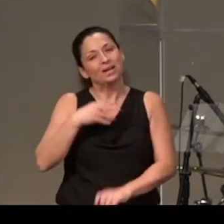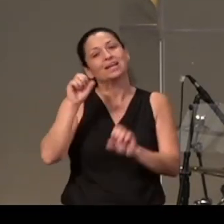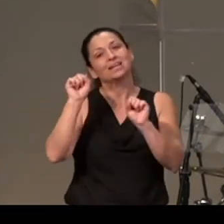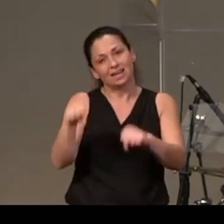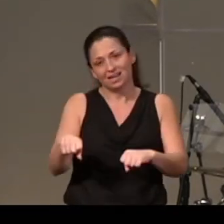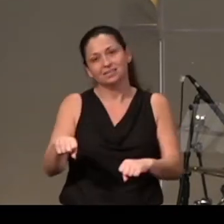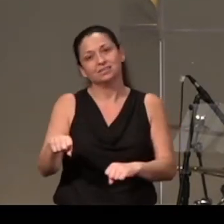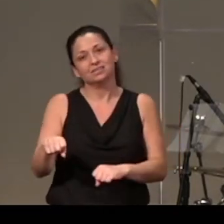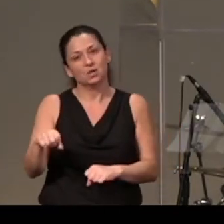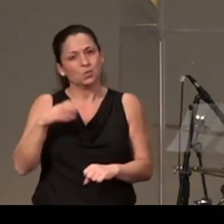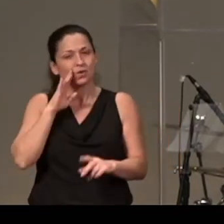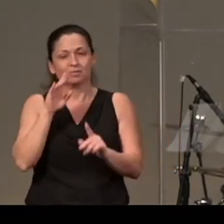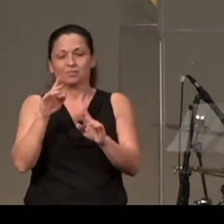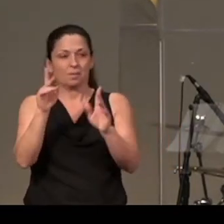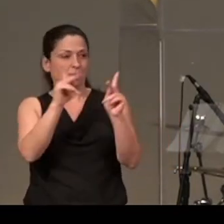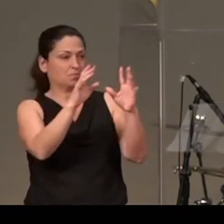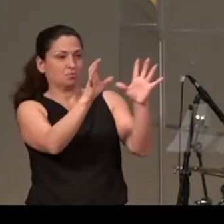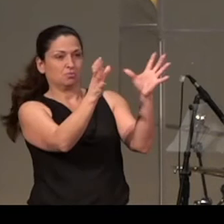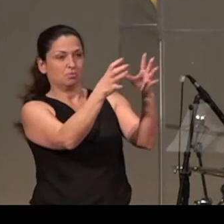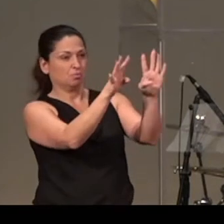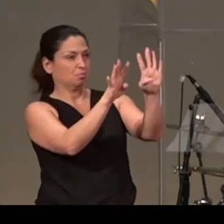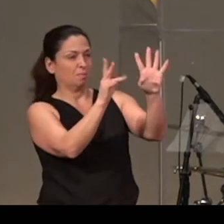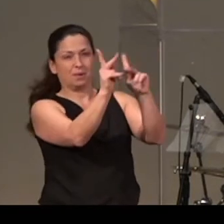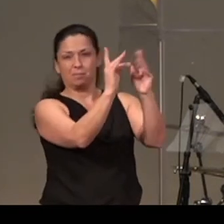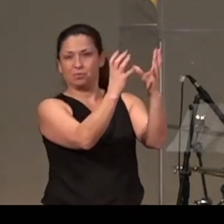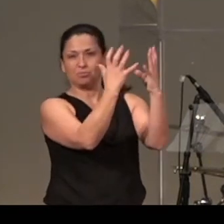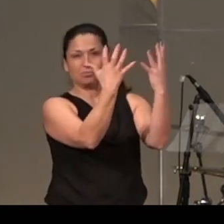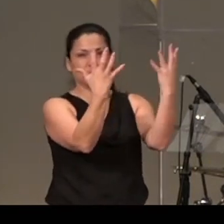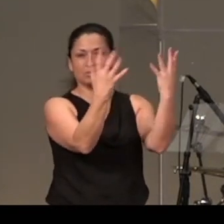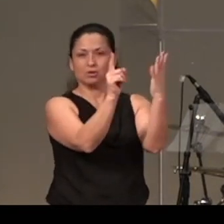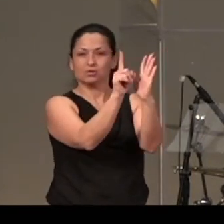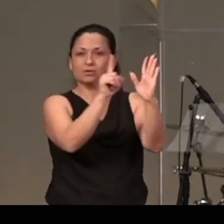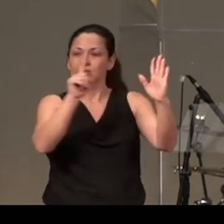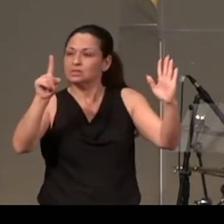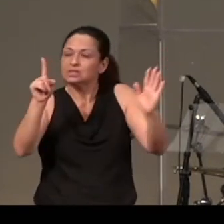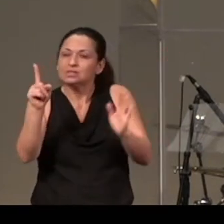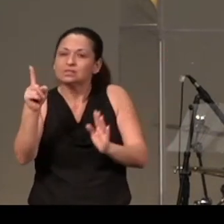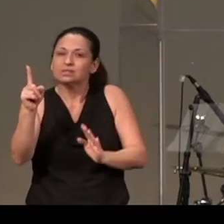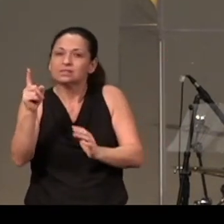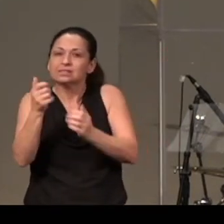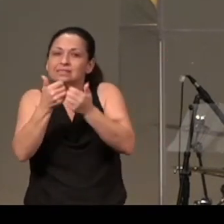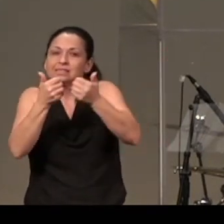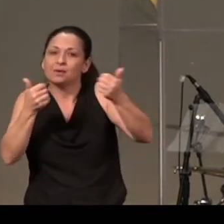like Abraham? We were a people of rejoicing and gladness in a broken world.